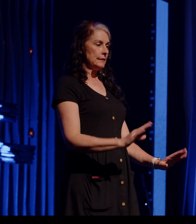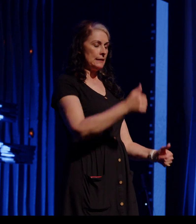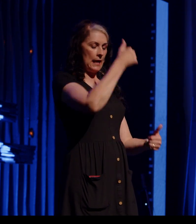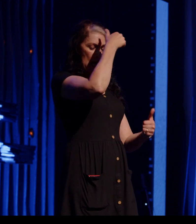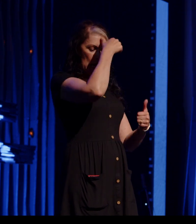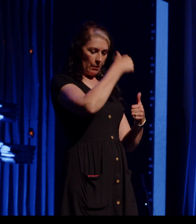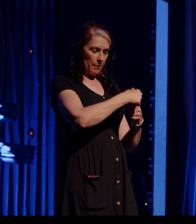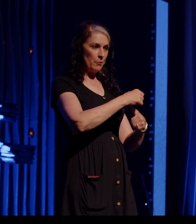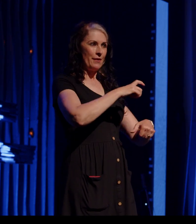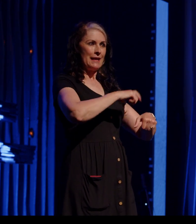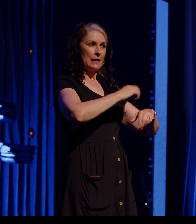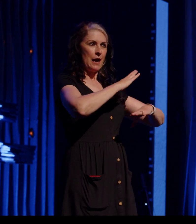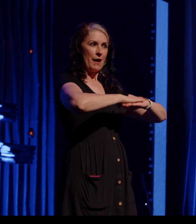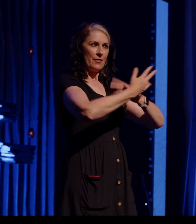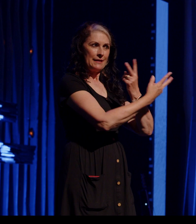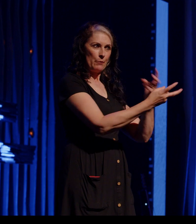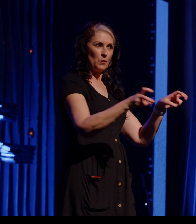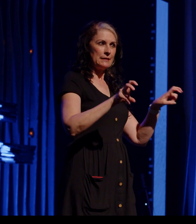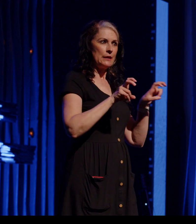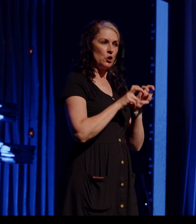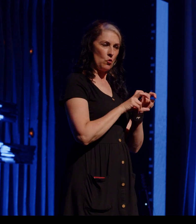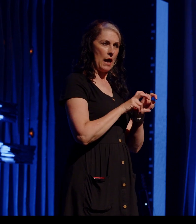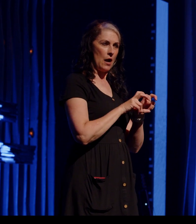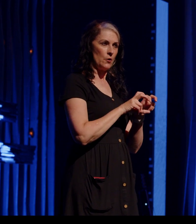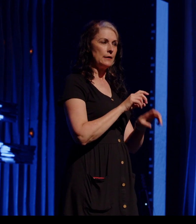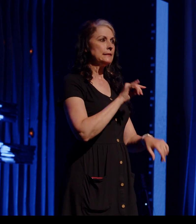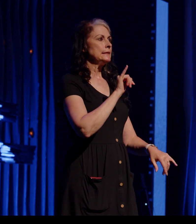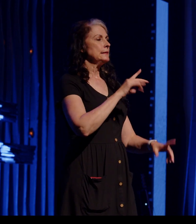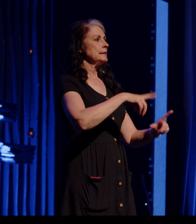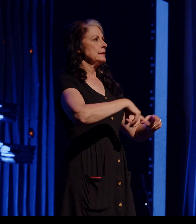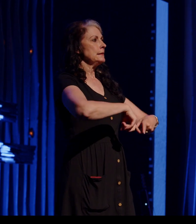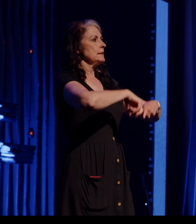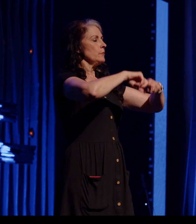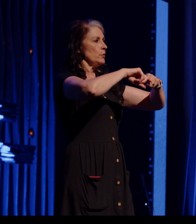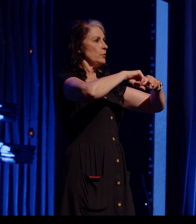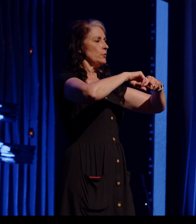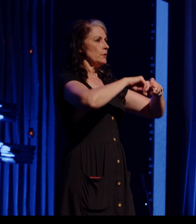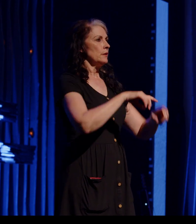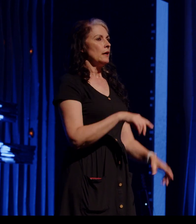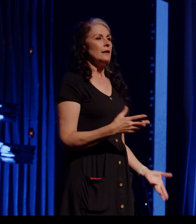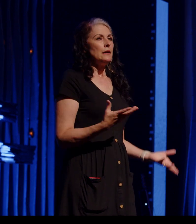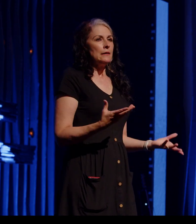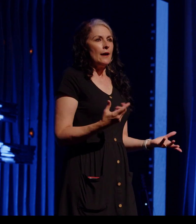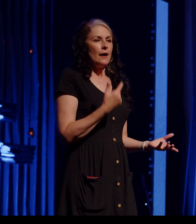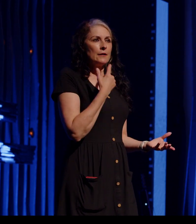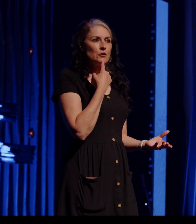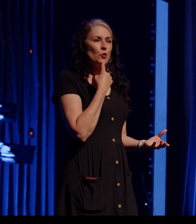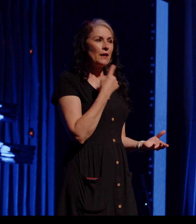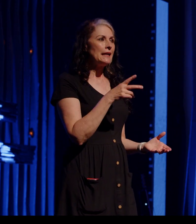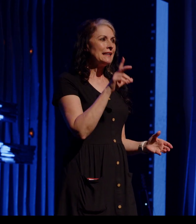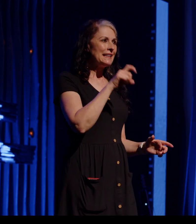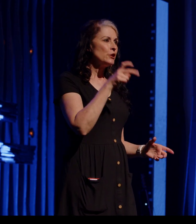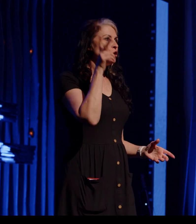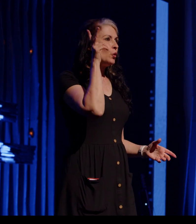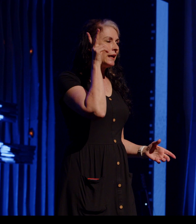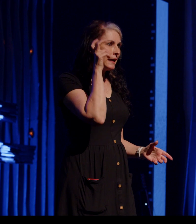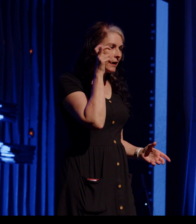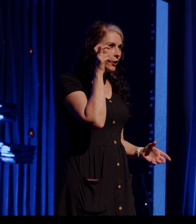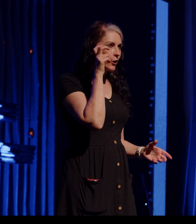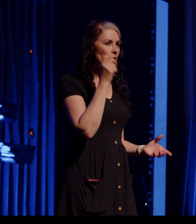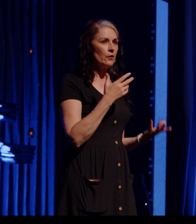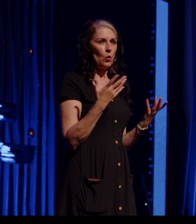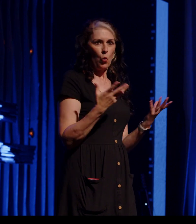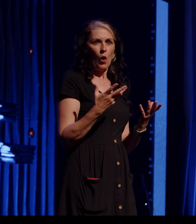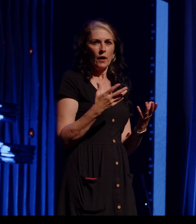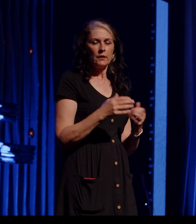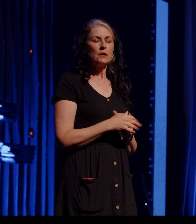me, what did you tell them that they didn't know? And I'm thinking, well, they needed to hear it again. And but that